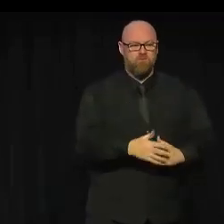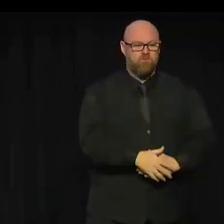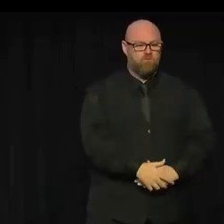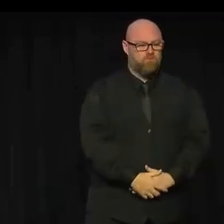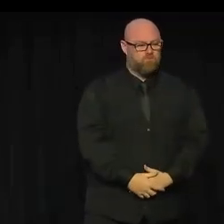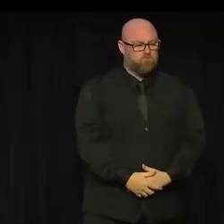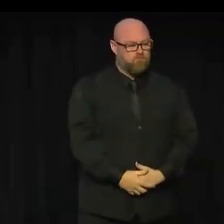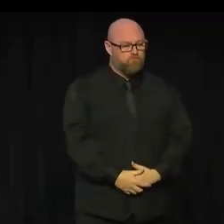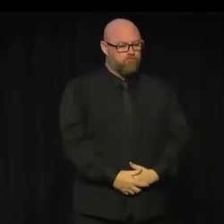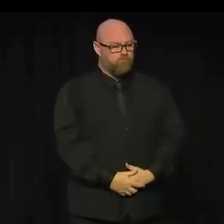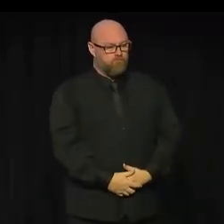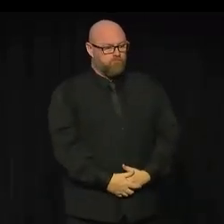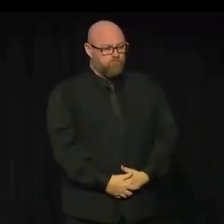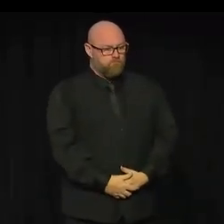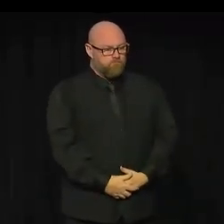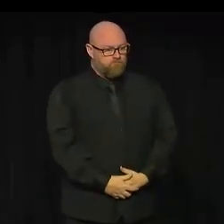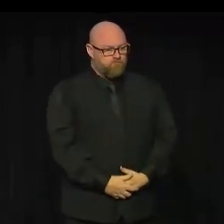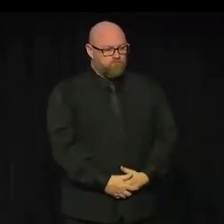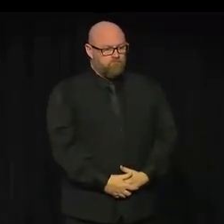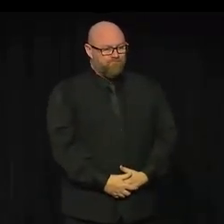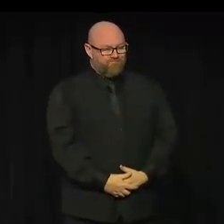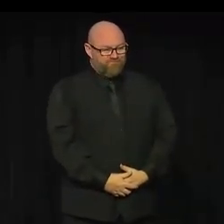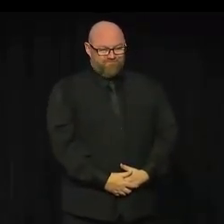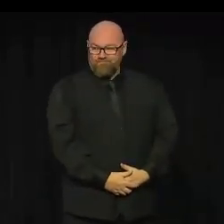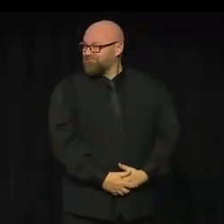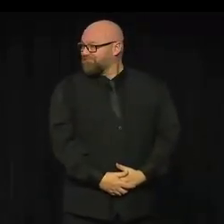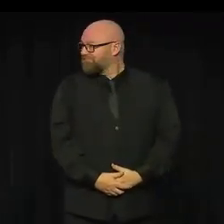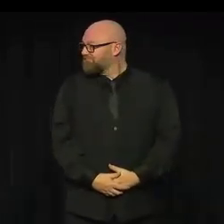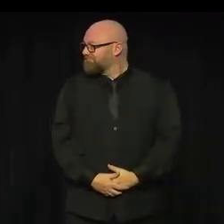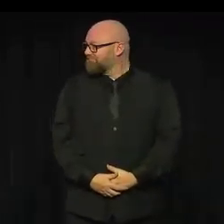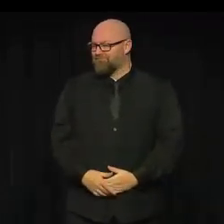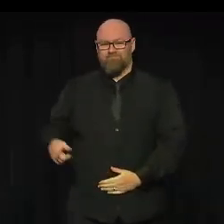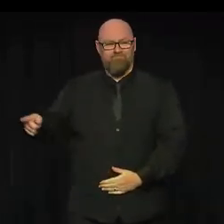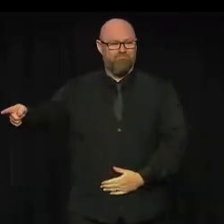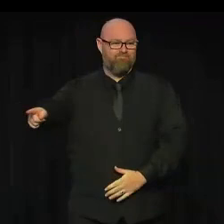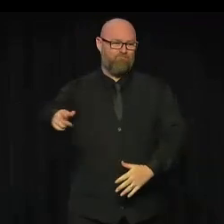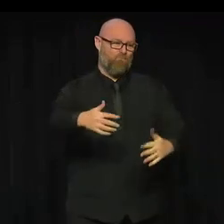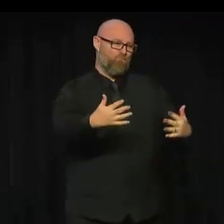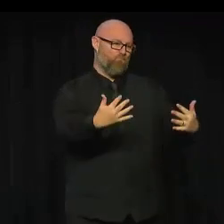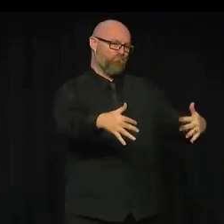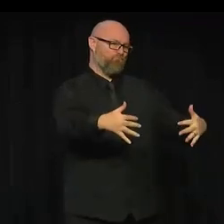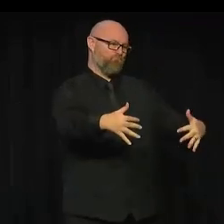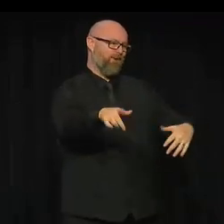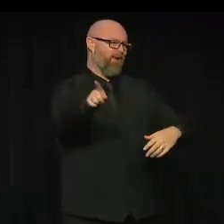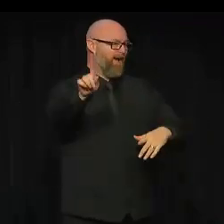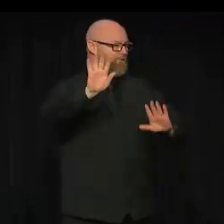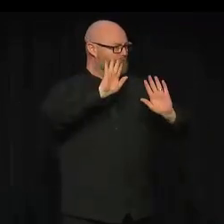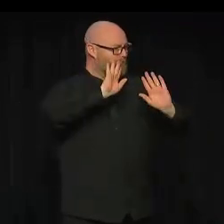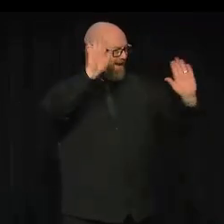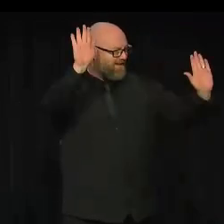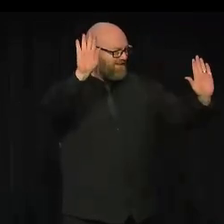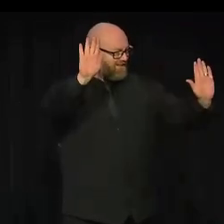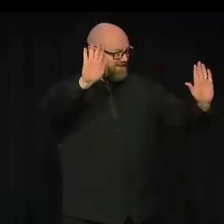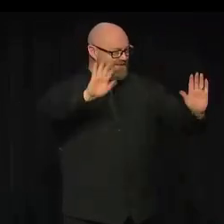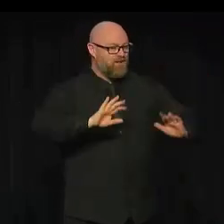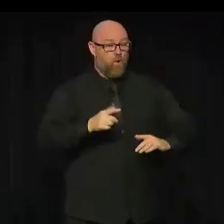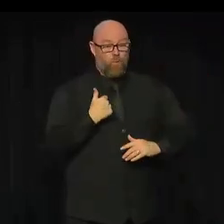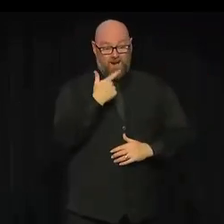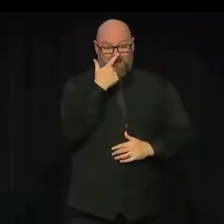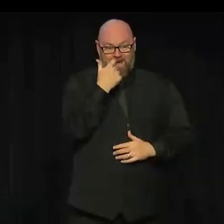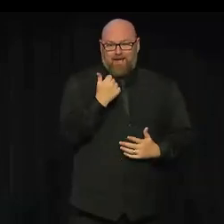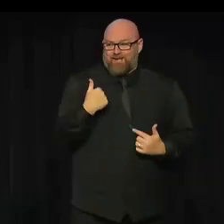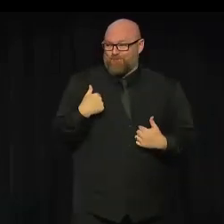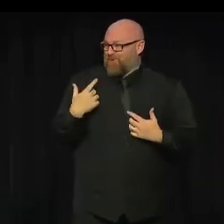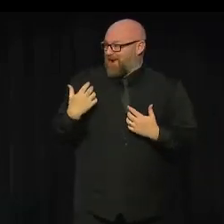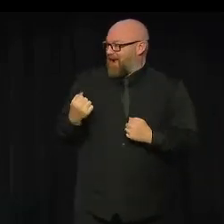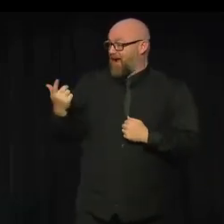Thank you so much, Jen. How amazing to hear Jen Robinson. We've been lucky enough to be in